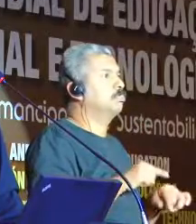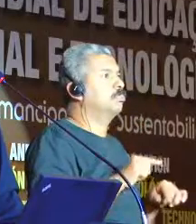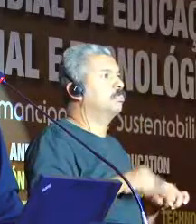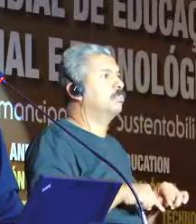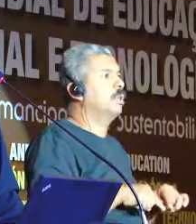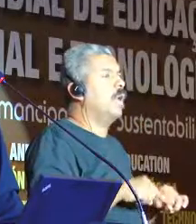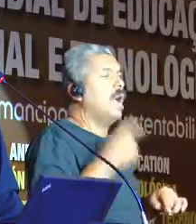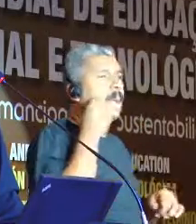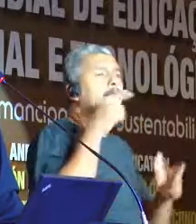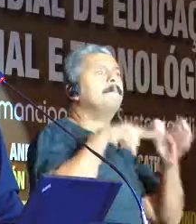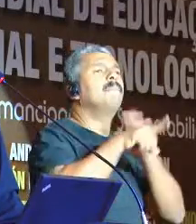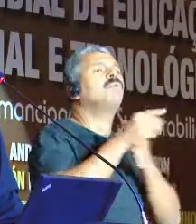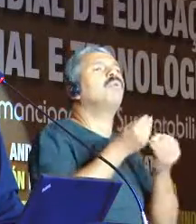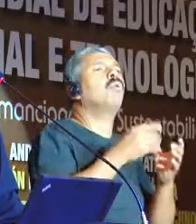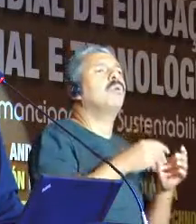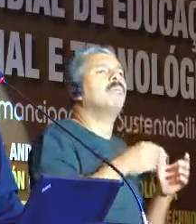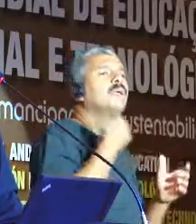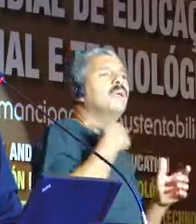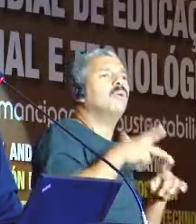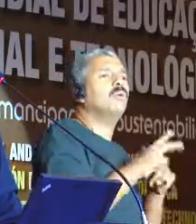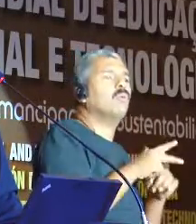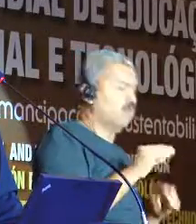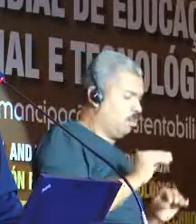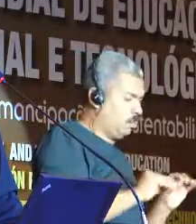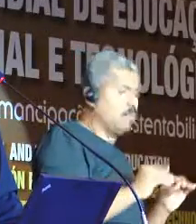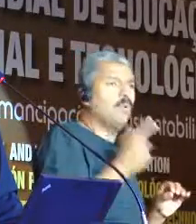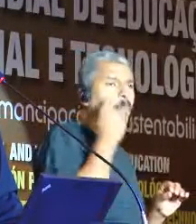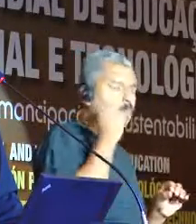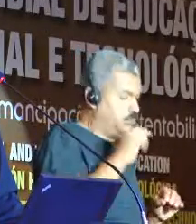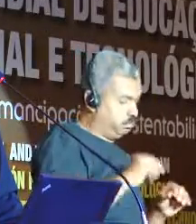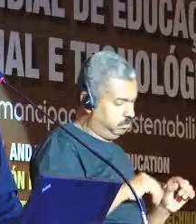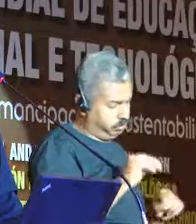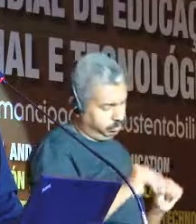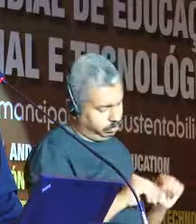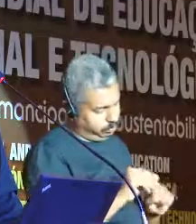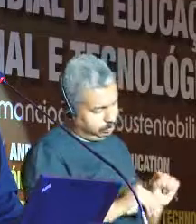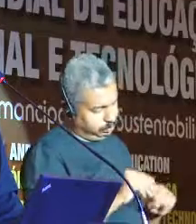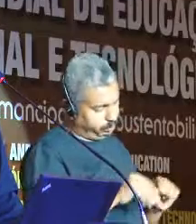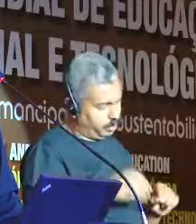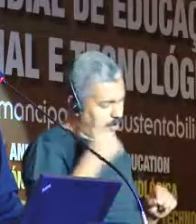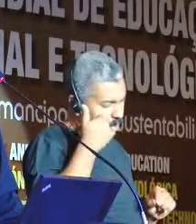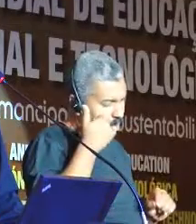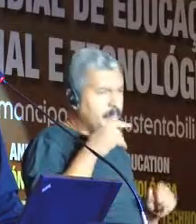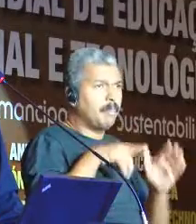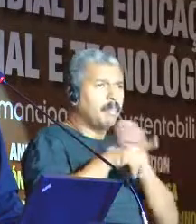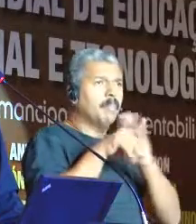His government was so surprised that anybody in Soweto knew anything about computers.